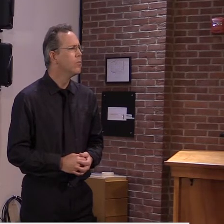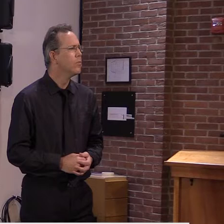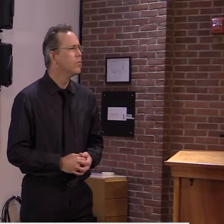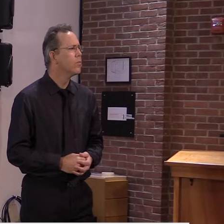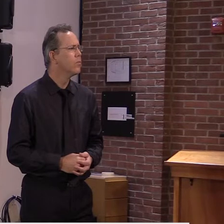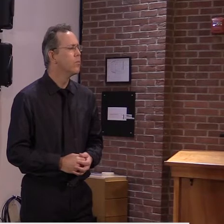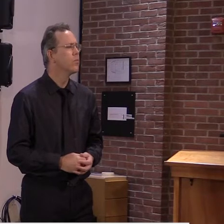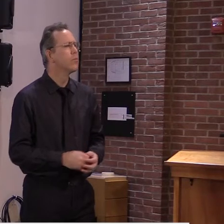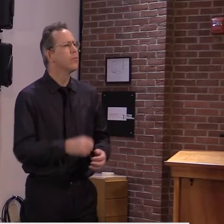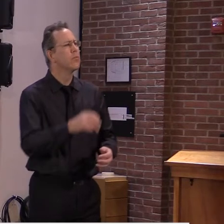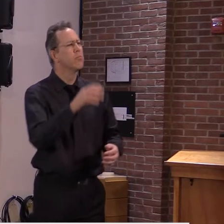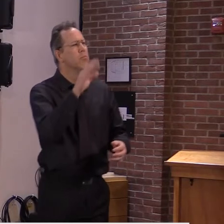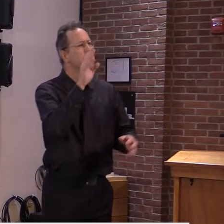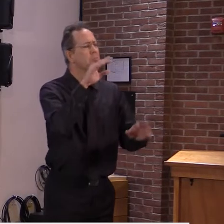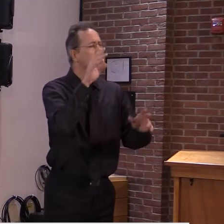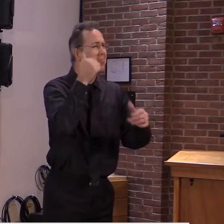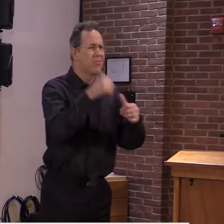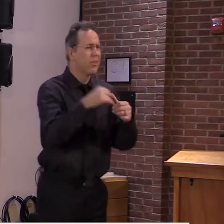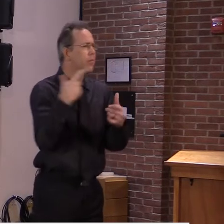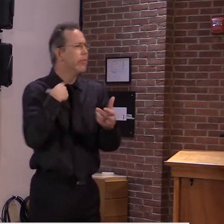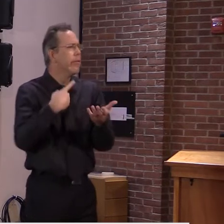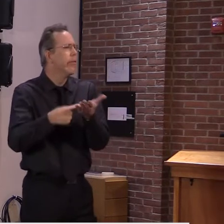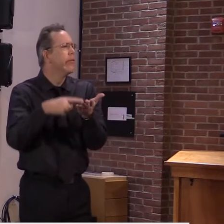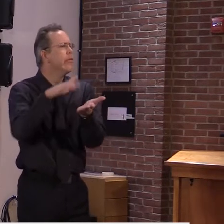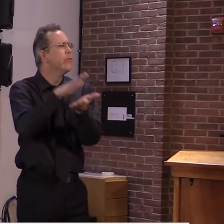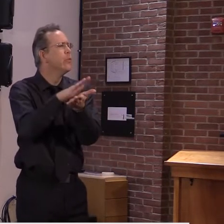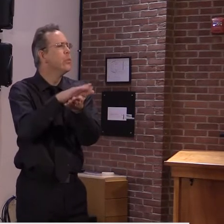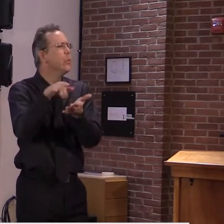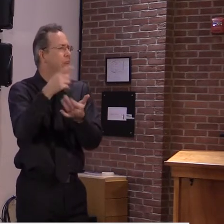Secretary French, are you on?